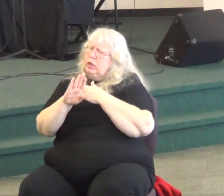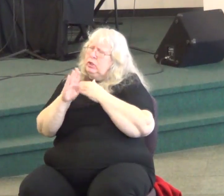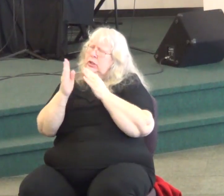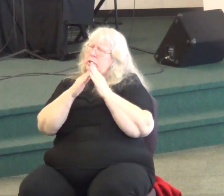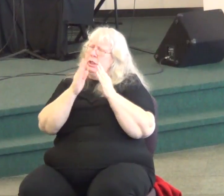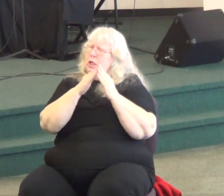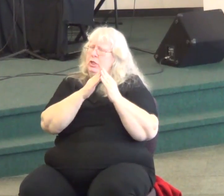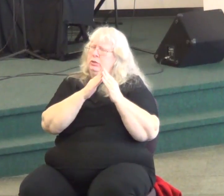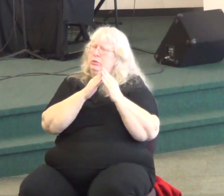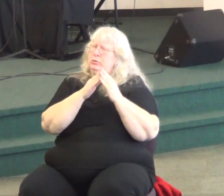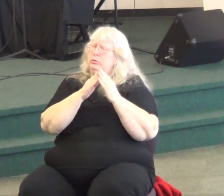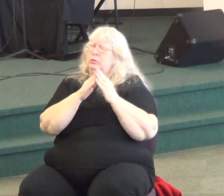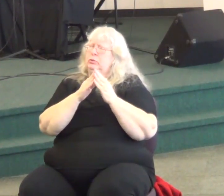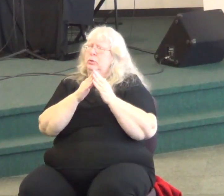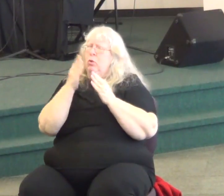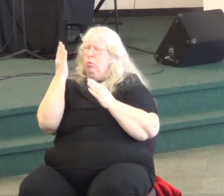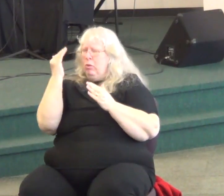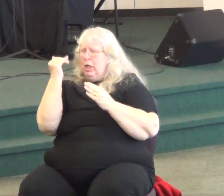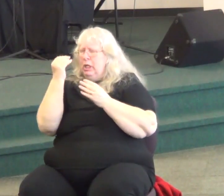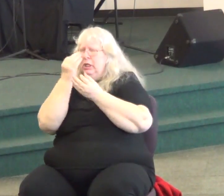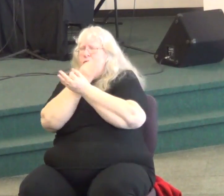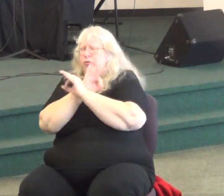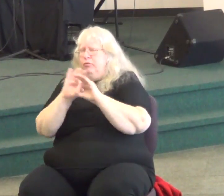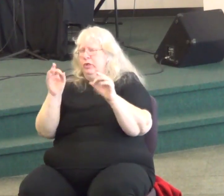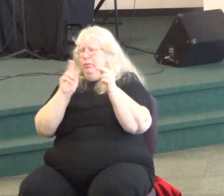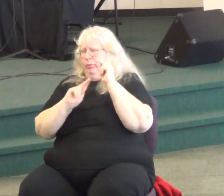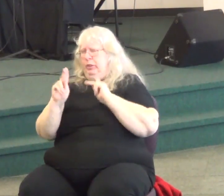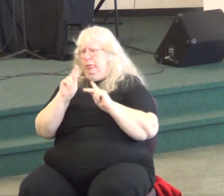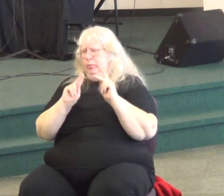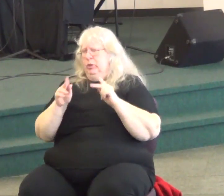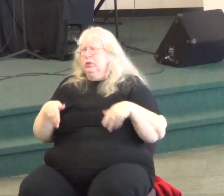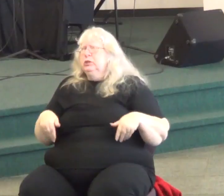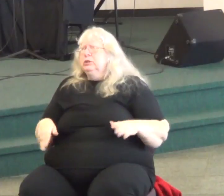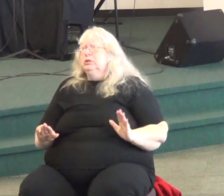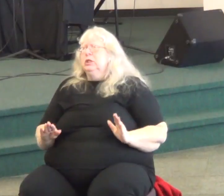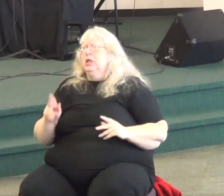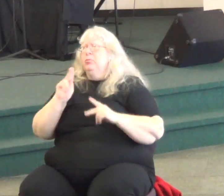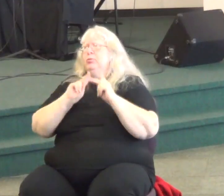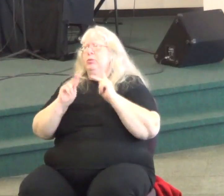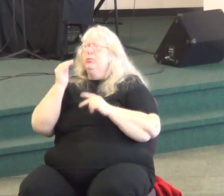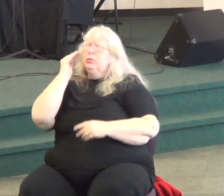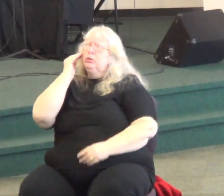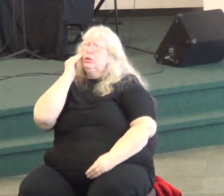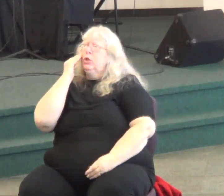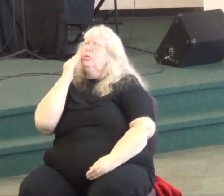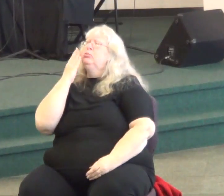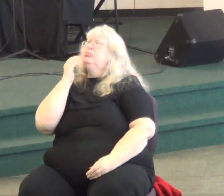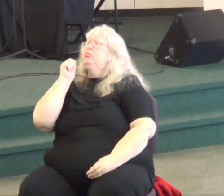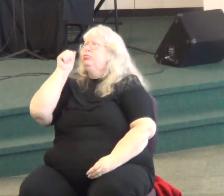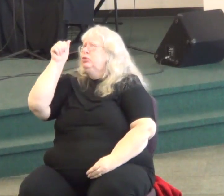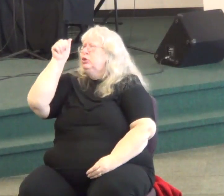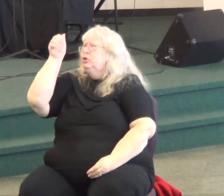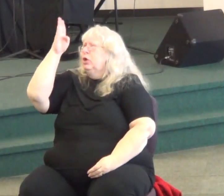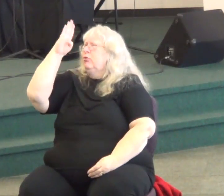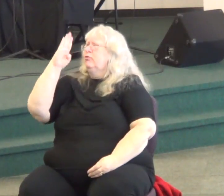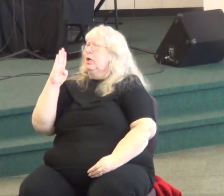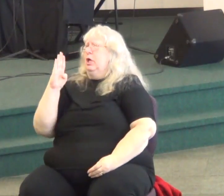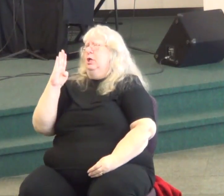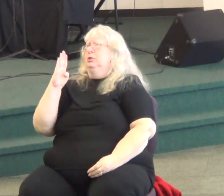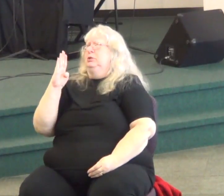people free, to let people know that you were God, to let people know that you